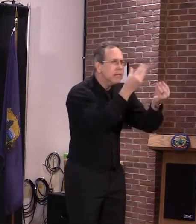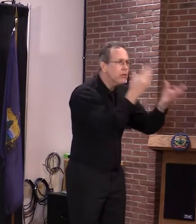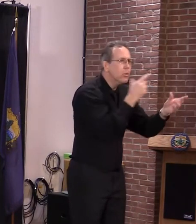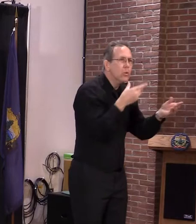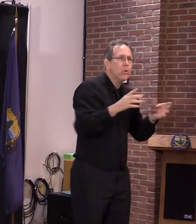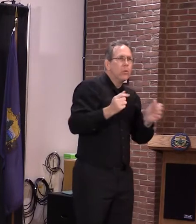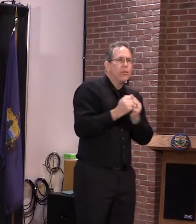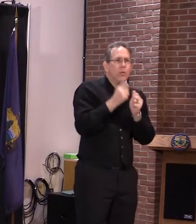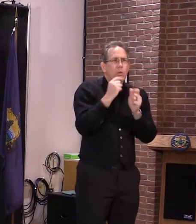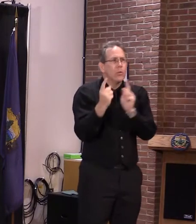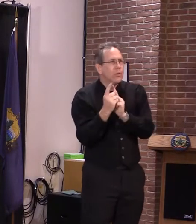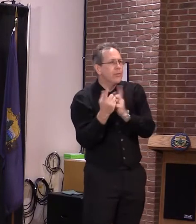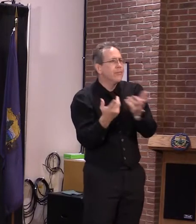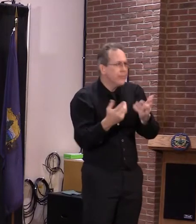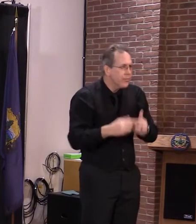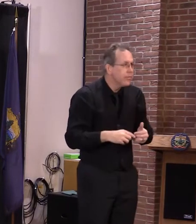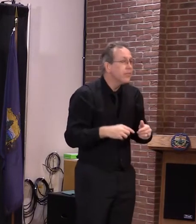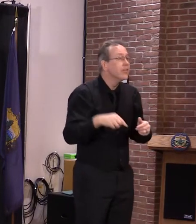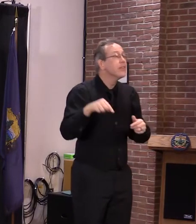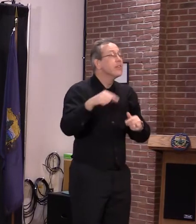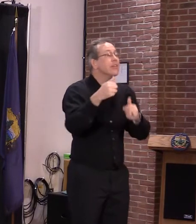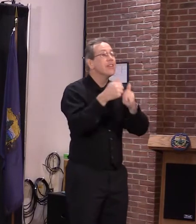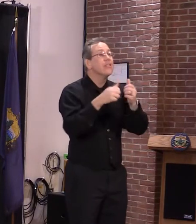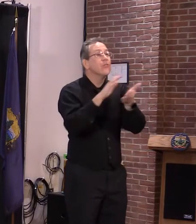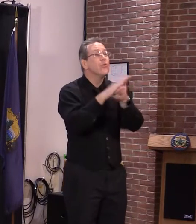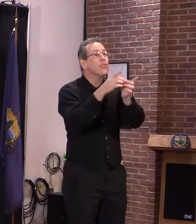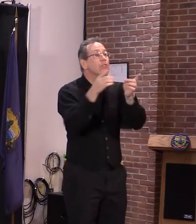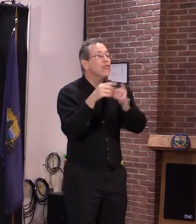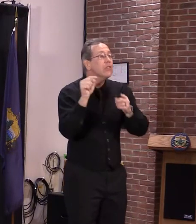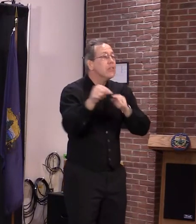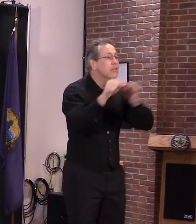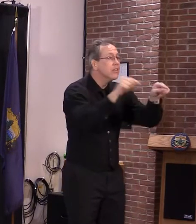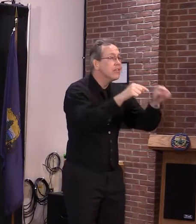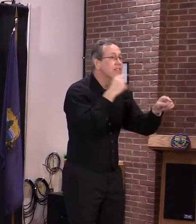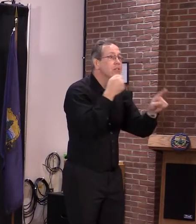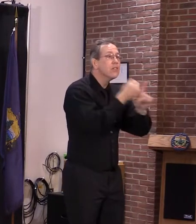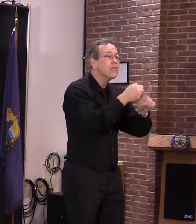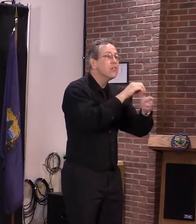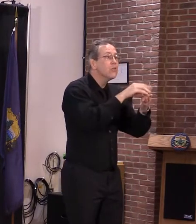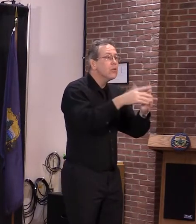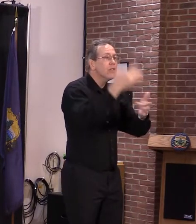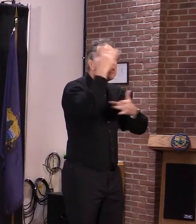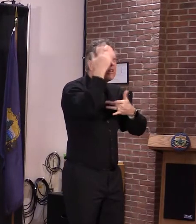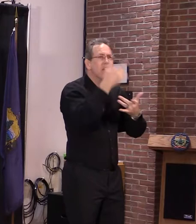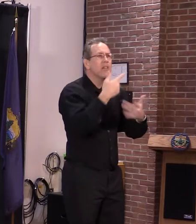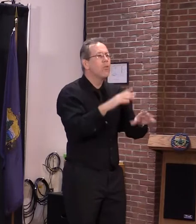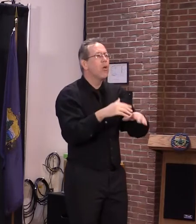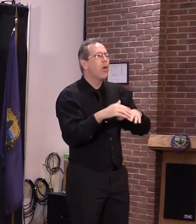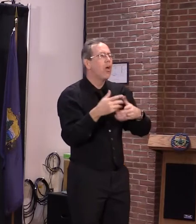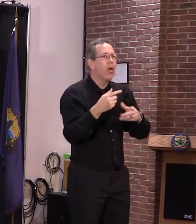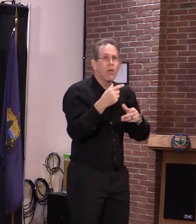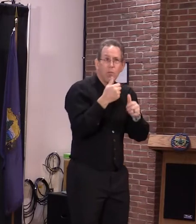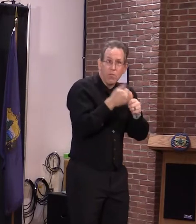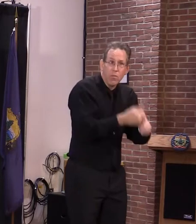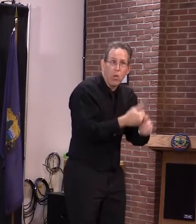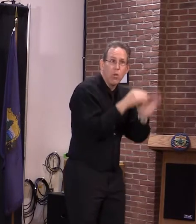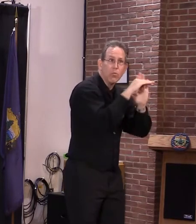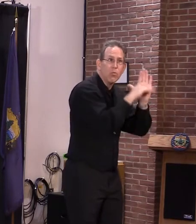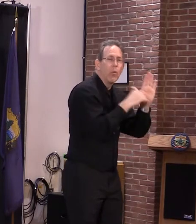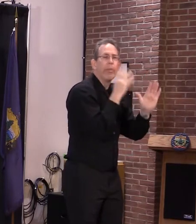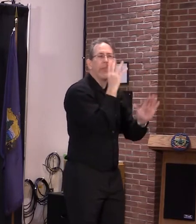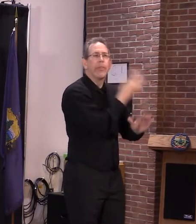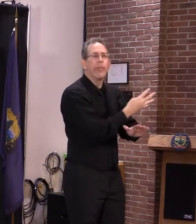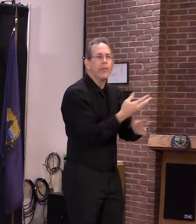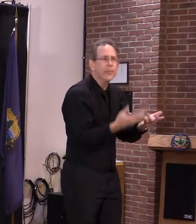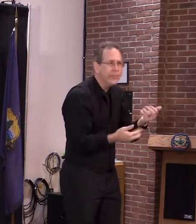several districts have difficulty with our guidance on stay home when sick. Schools did not have the capacity or the tools to discern the